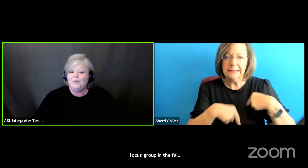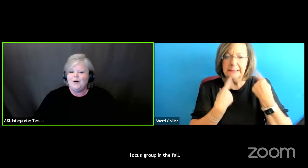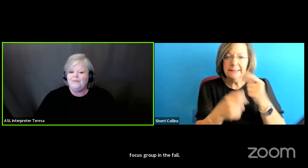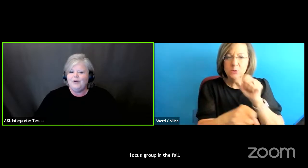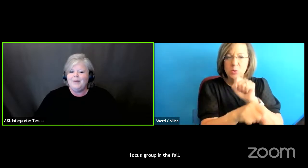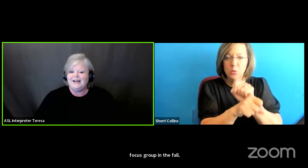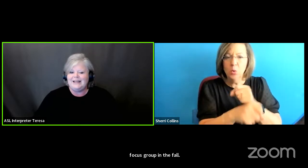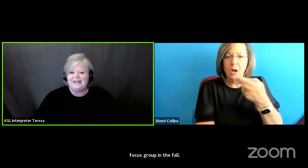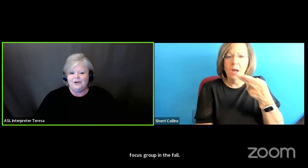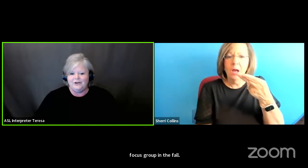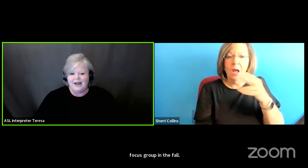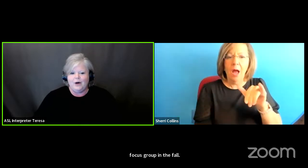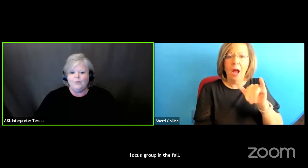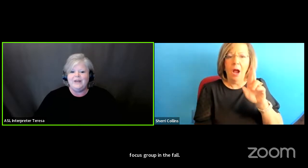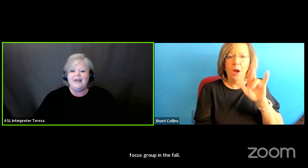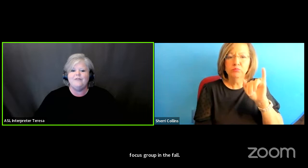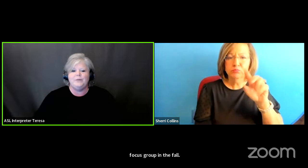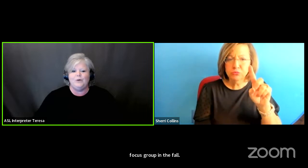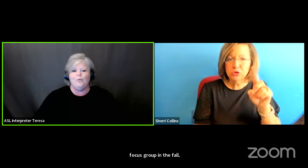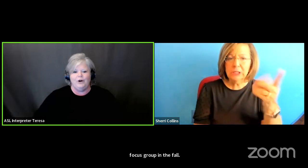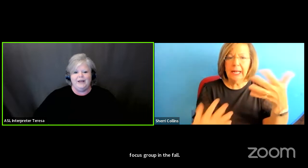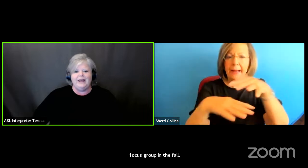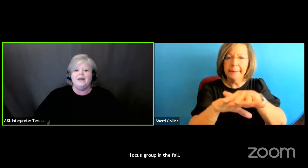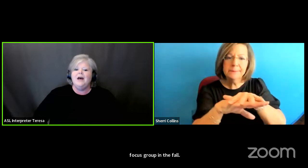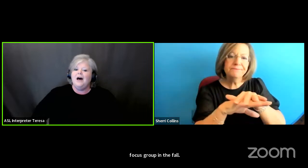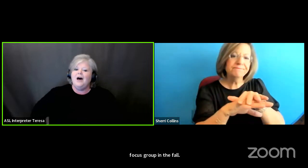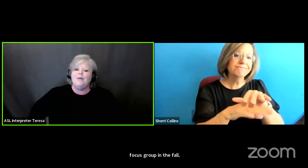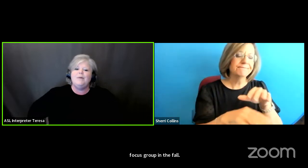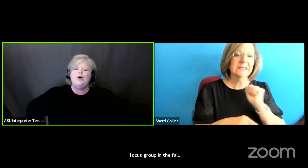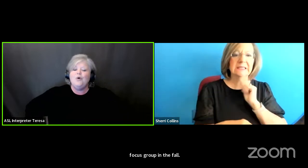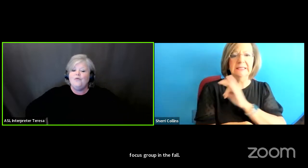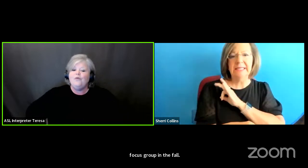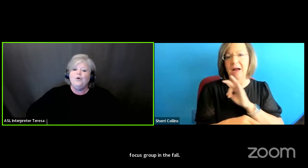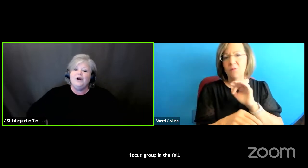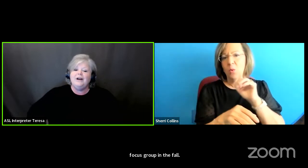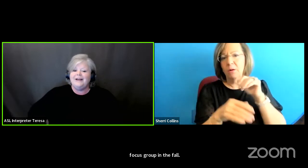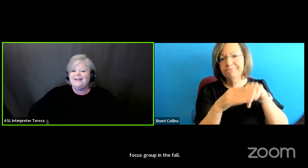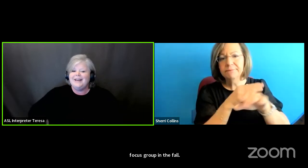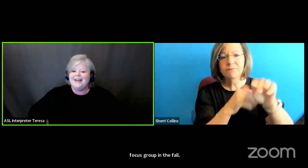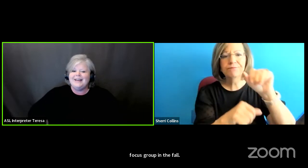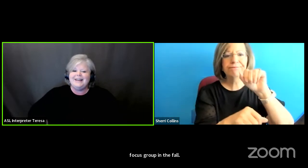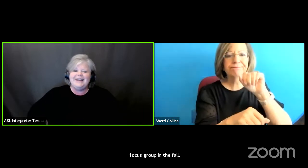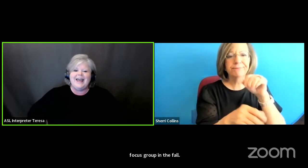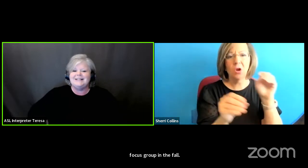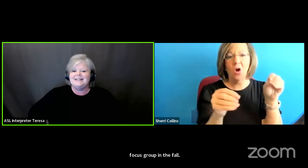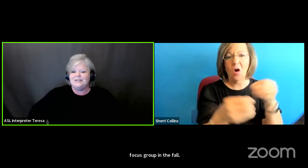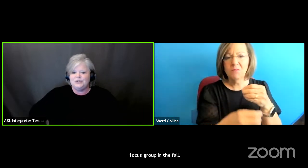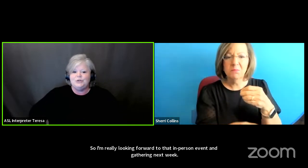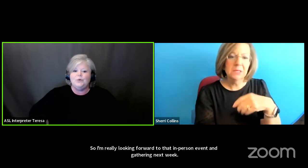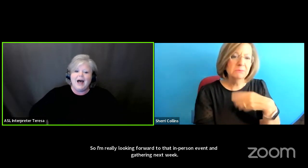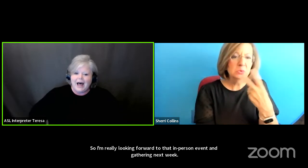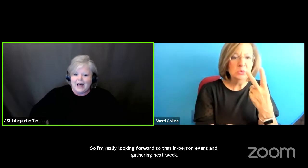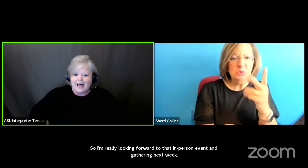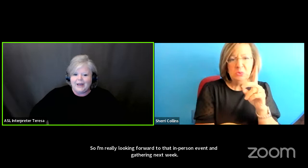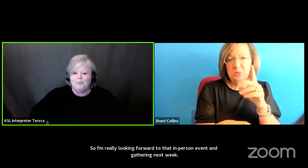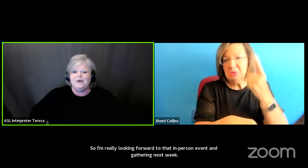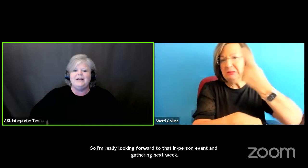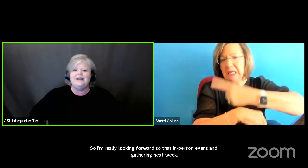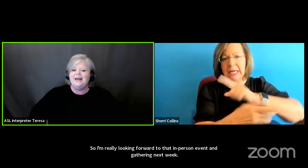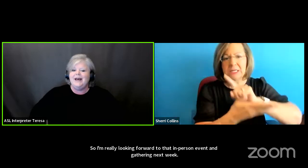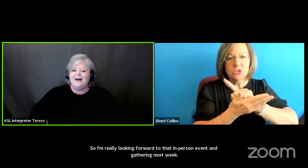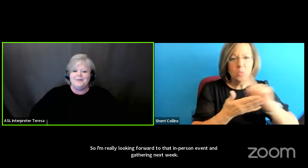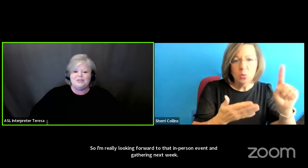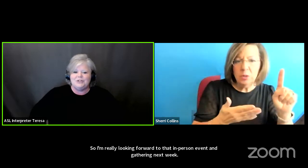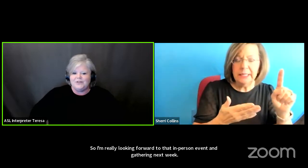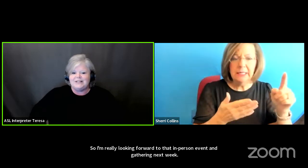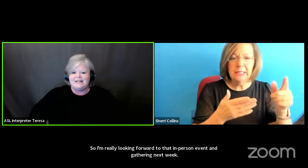So for about a year now, we have been working for getting access to